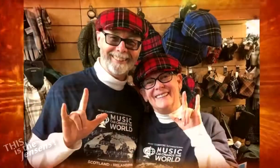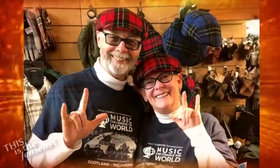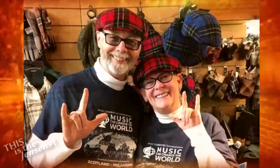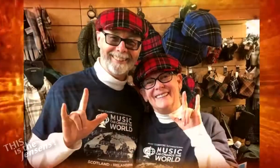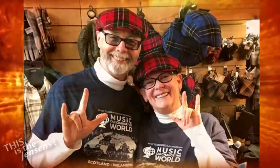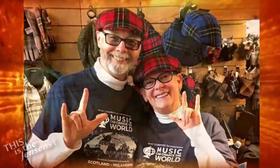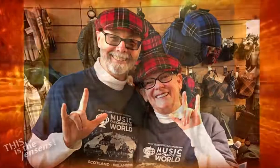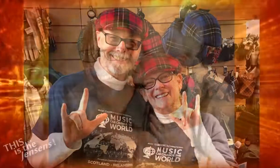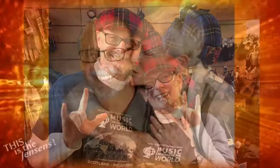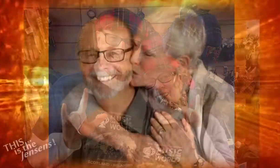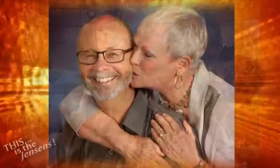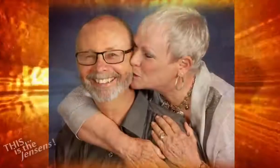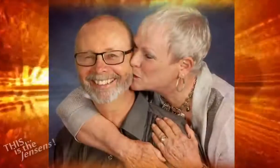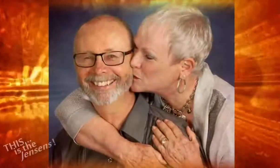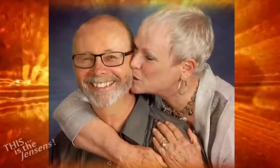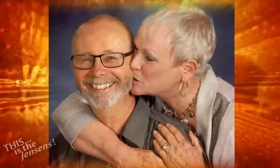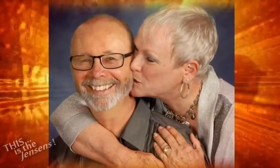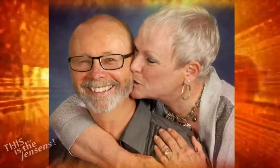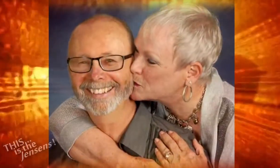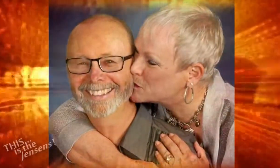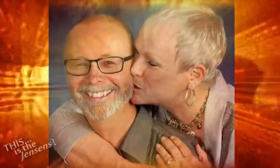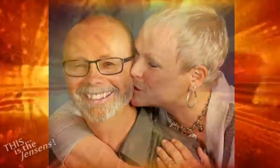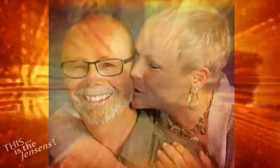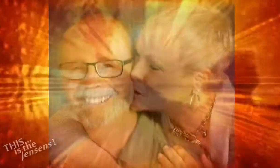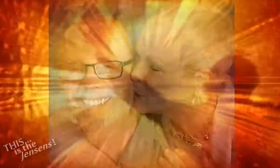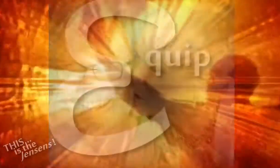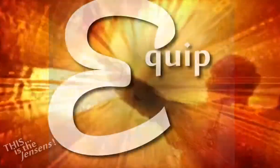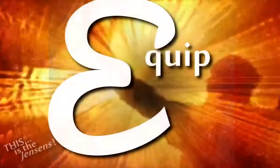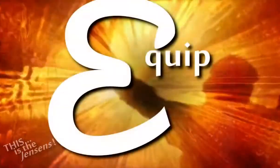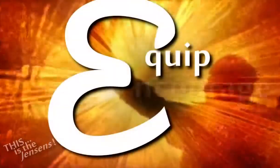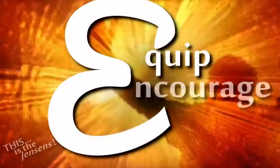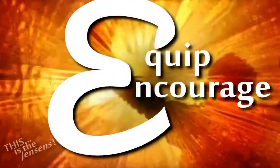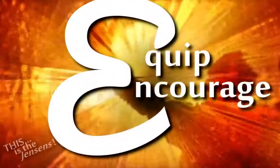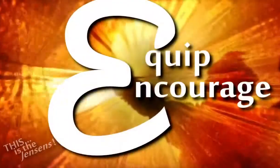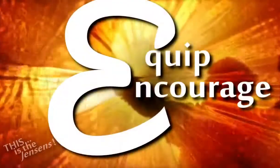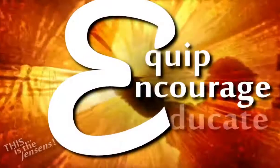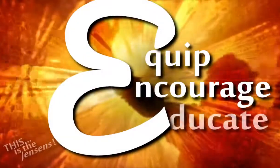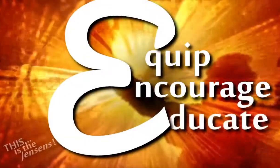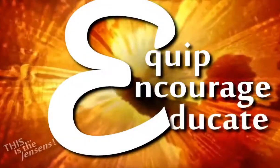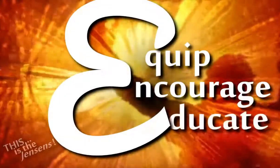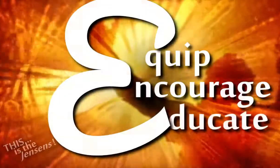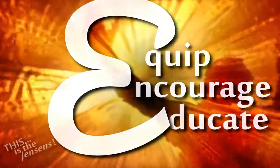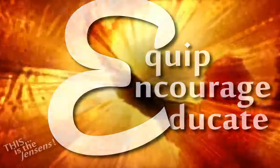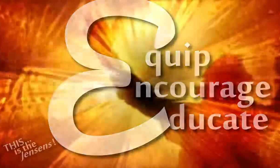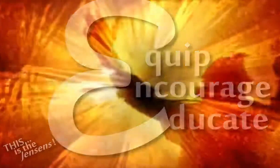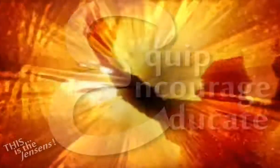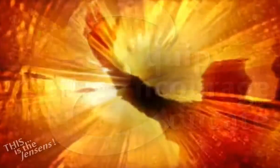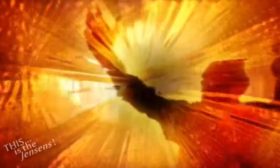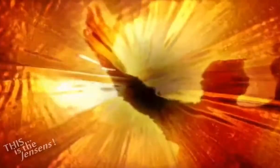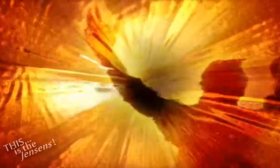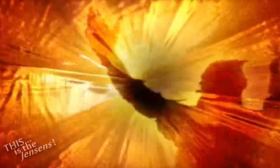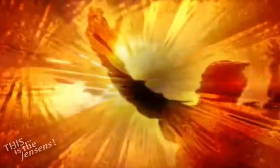too. Spending time with this dynamic duo will equip, encourage, educate, and help to lift your